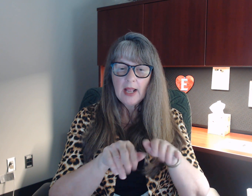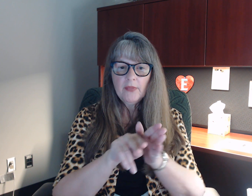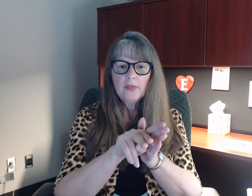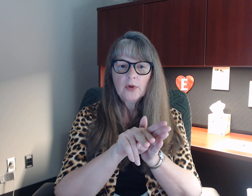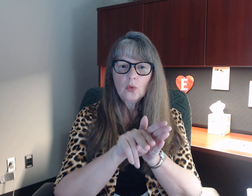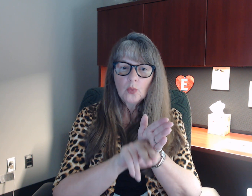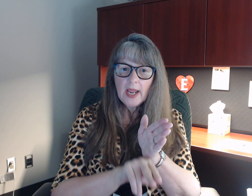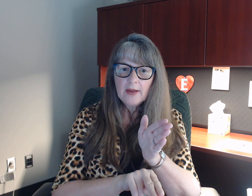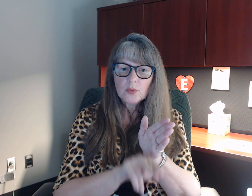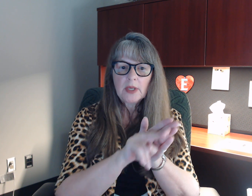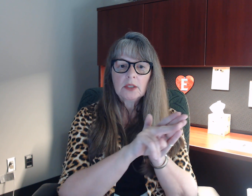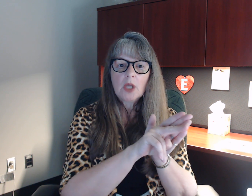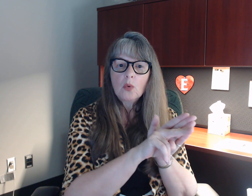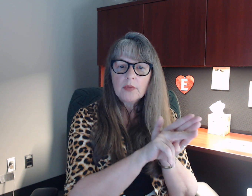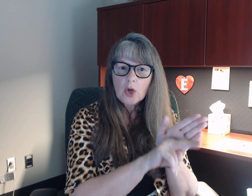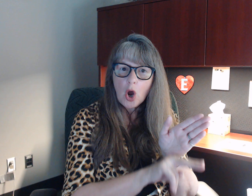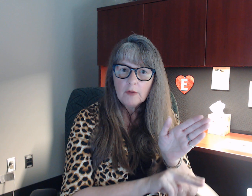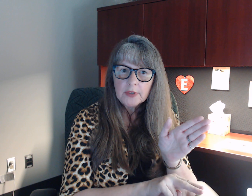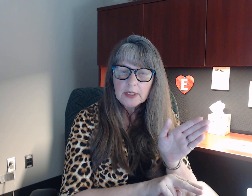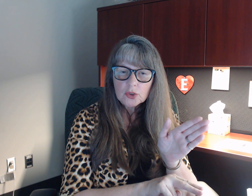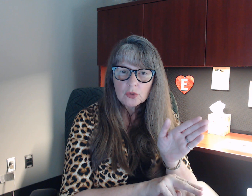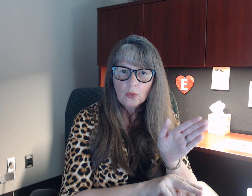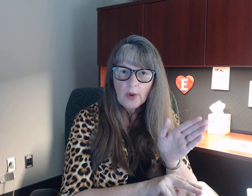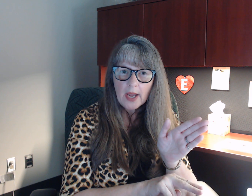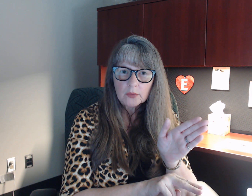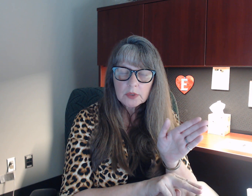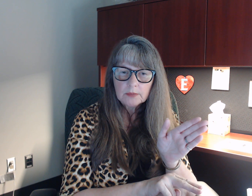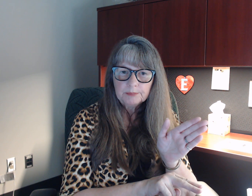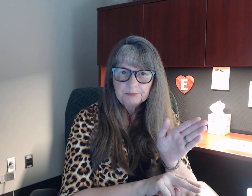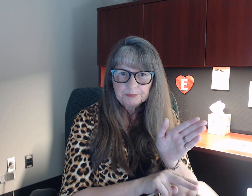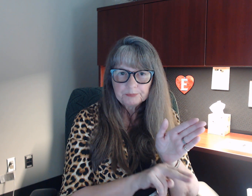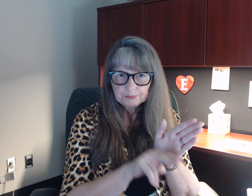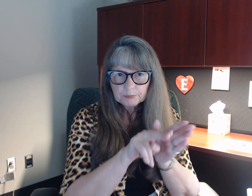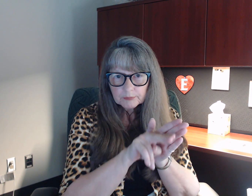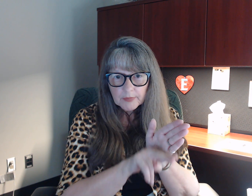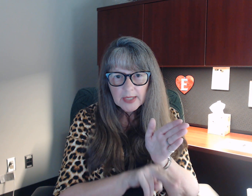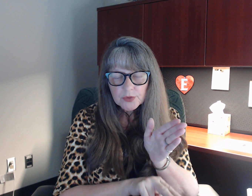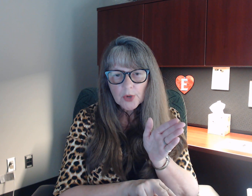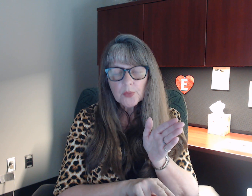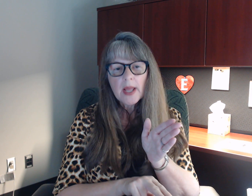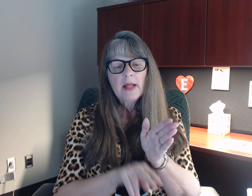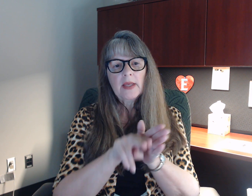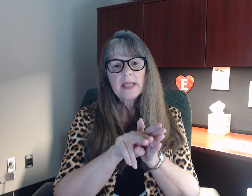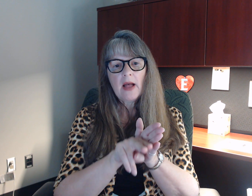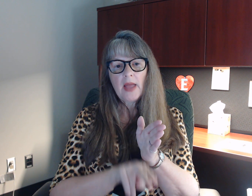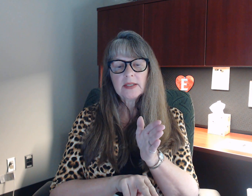then the graves where they lower the coffin into the ground. And so that's how that's